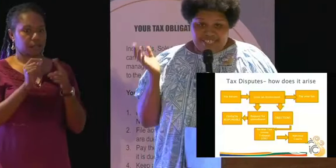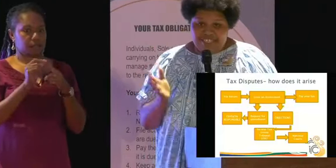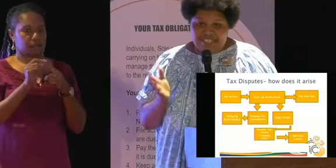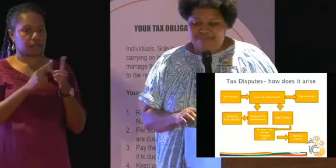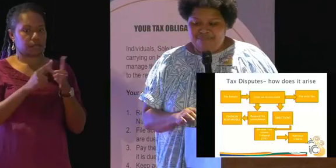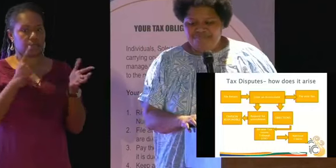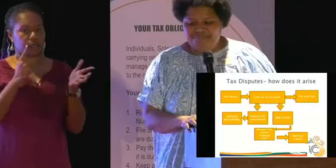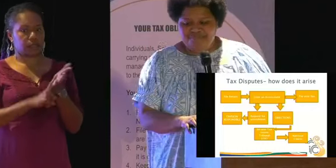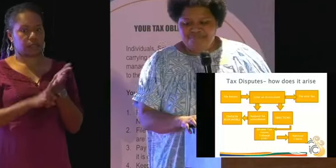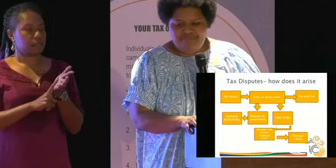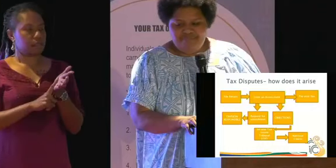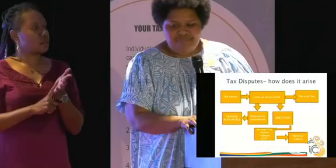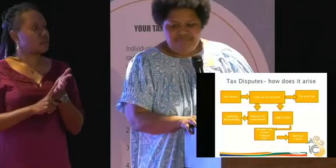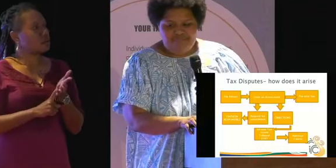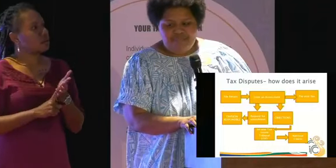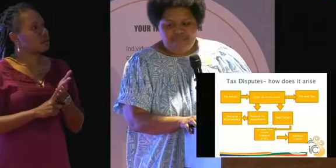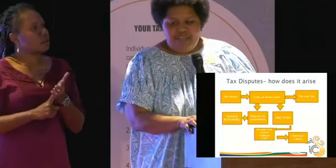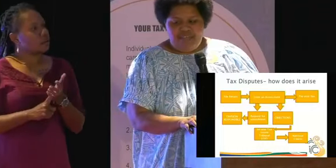this session.